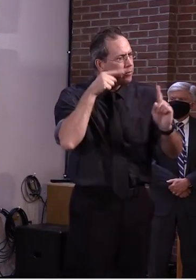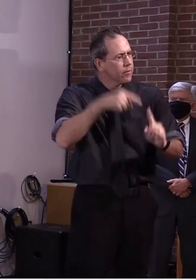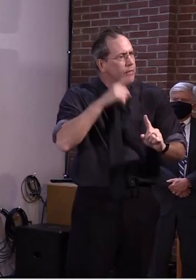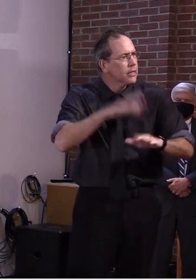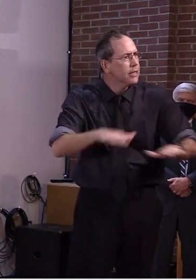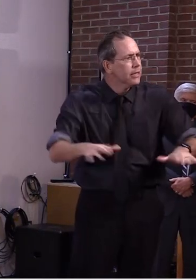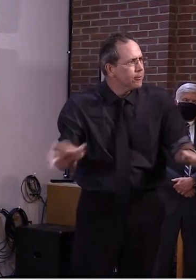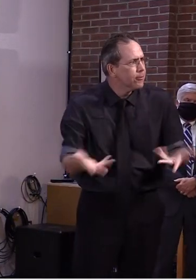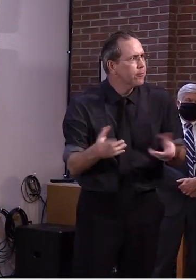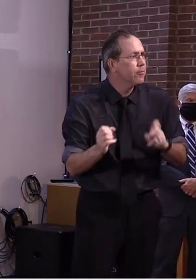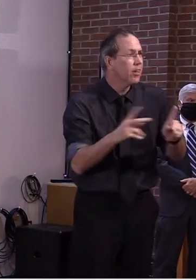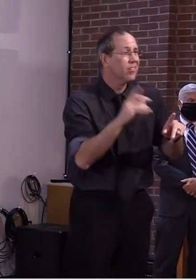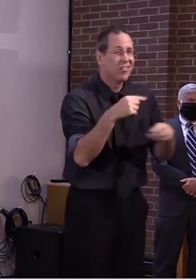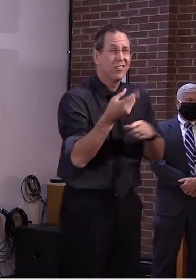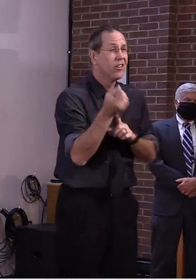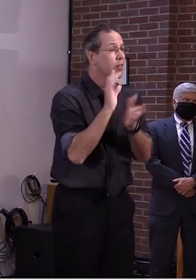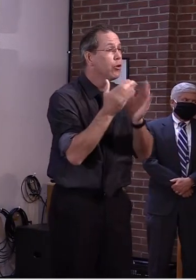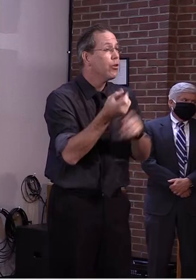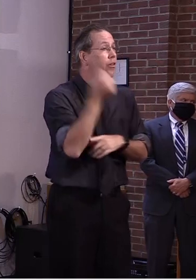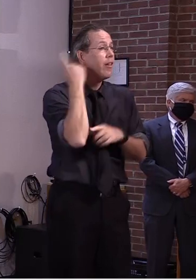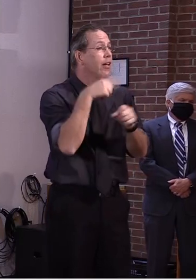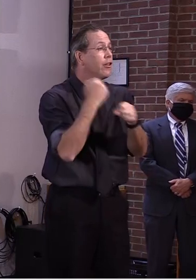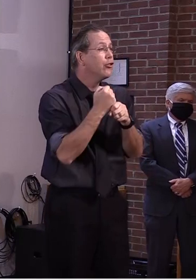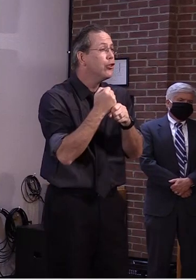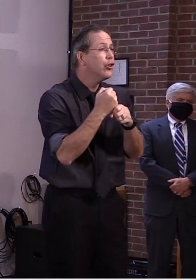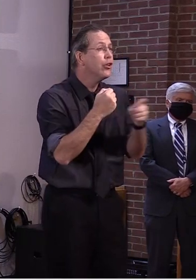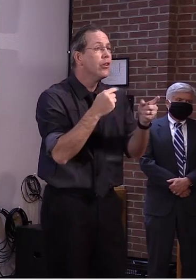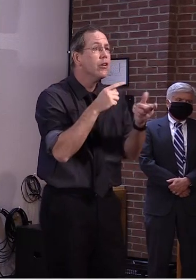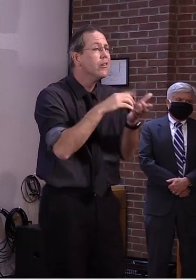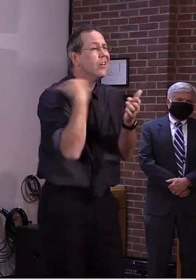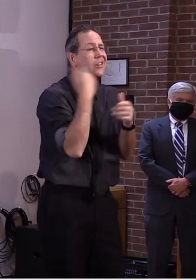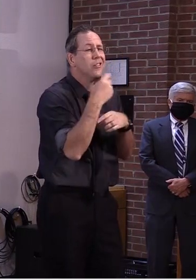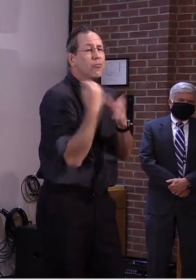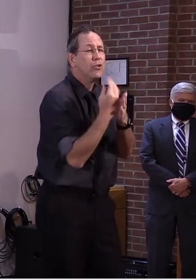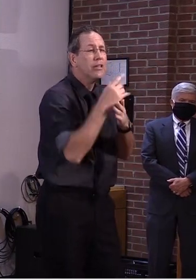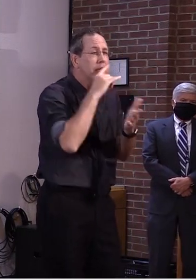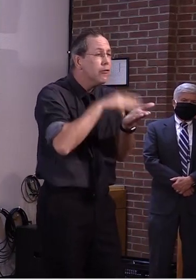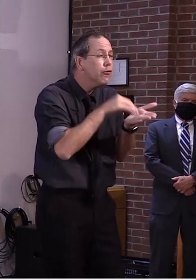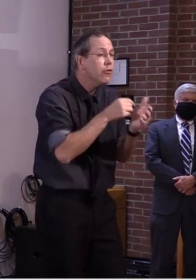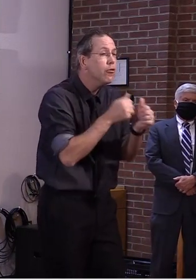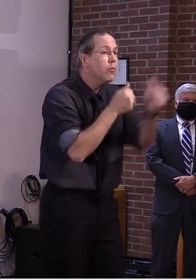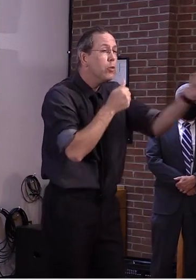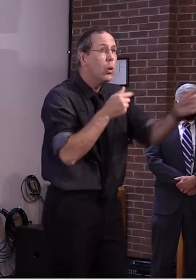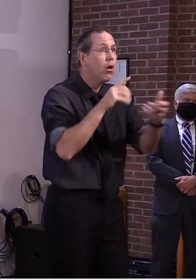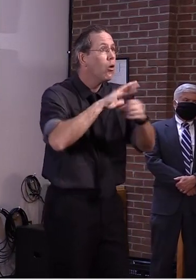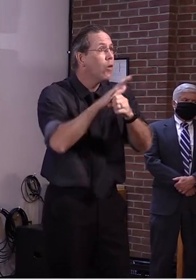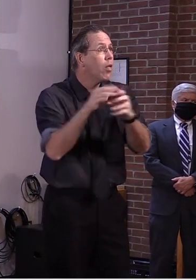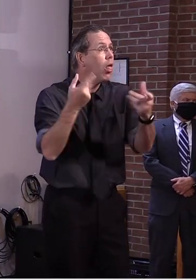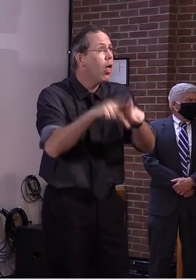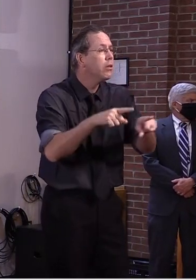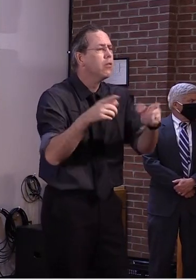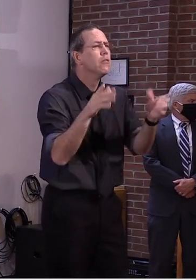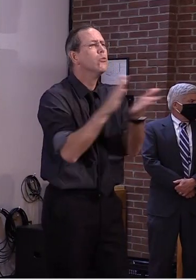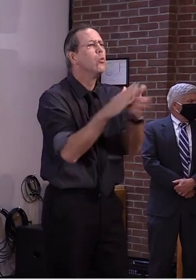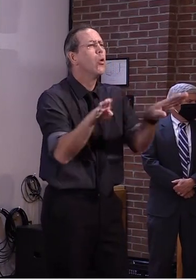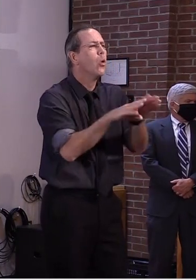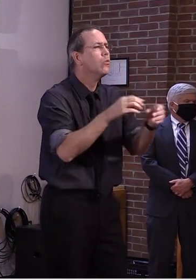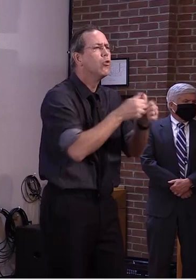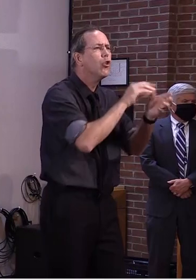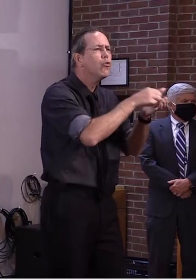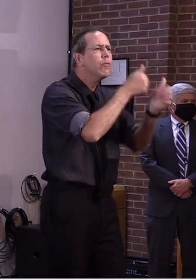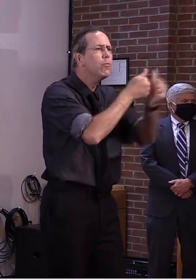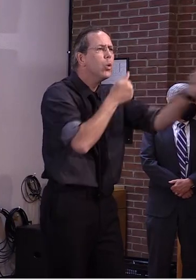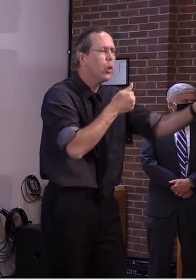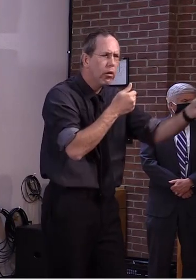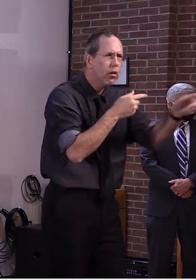in a good way. And now the work begins to see just how deep those impacts were, which is why it's